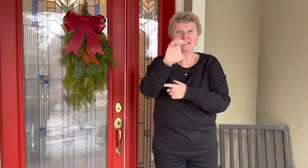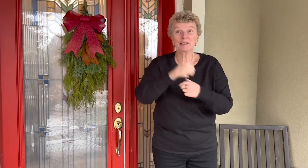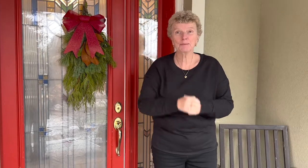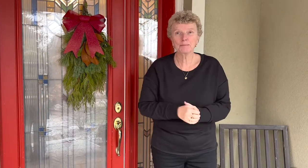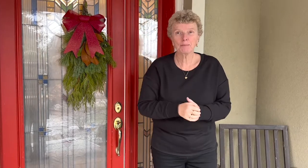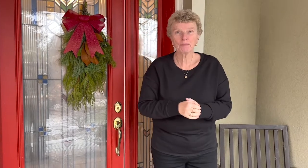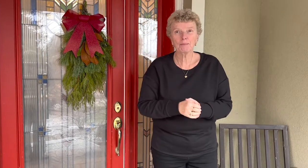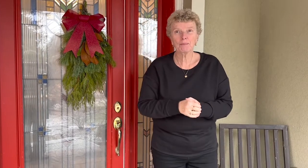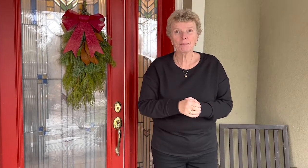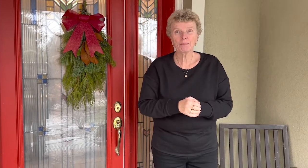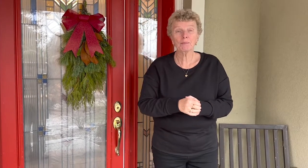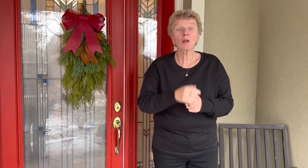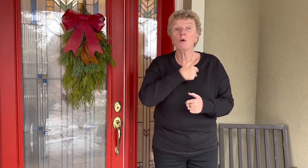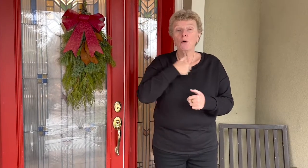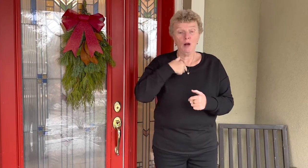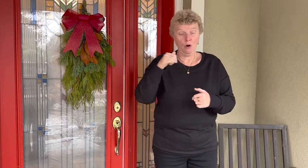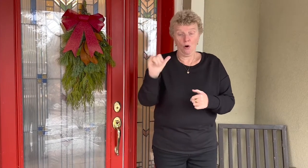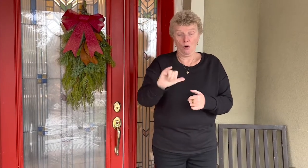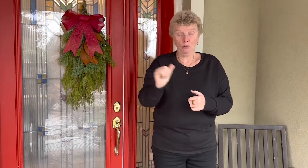TDSC.